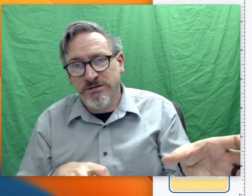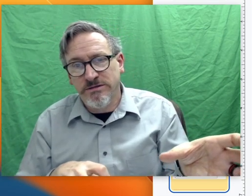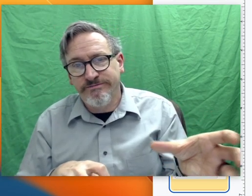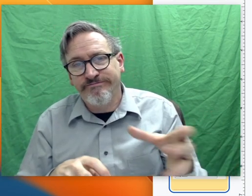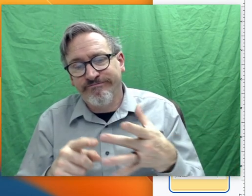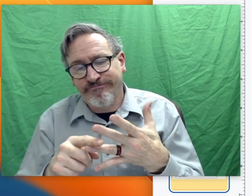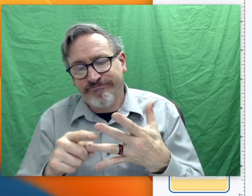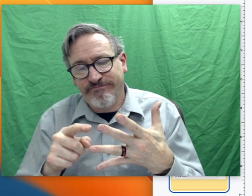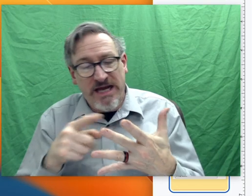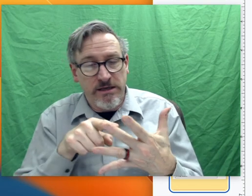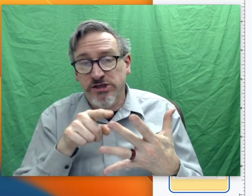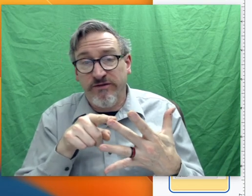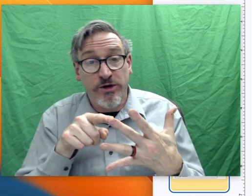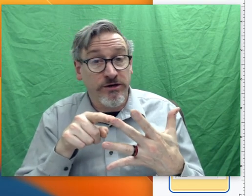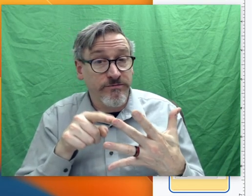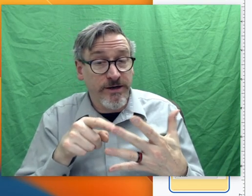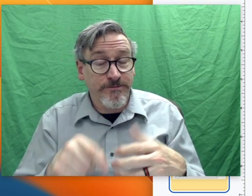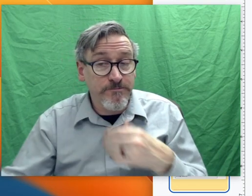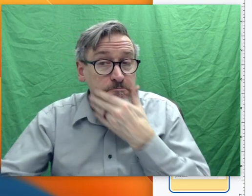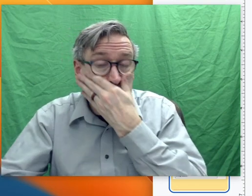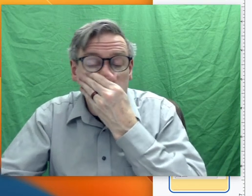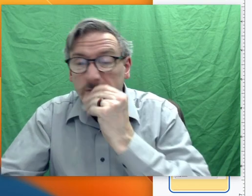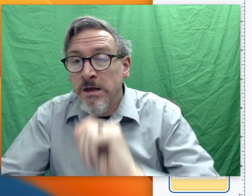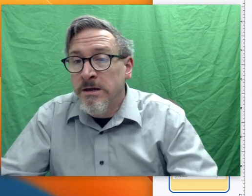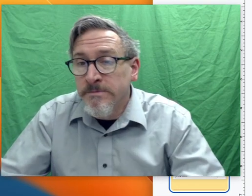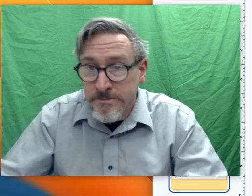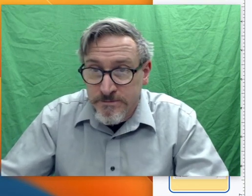out sophomore year, right?